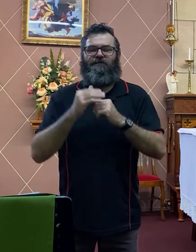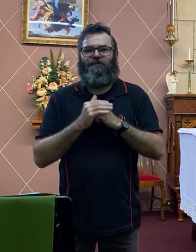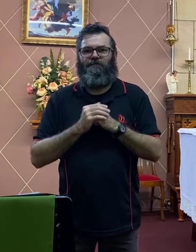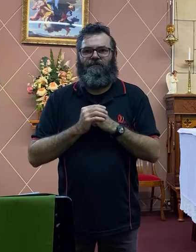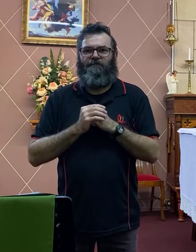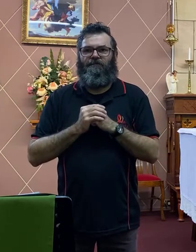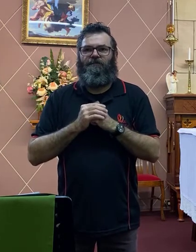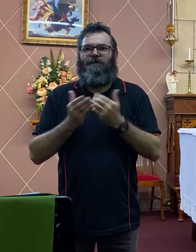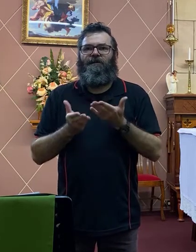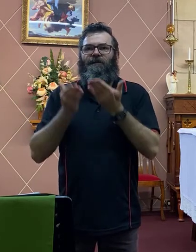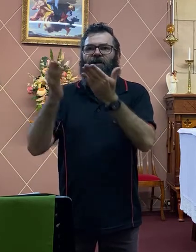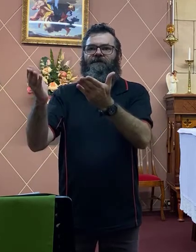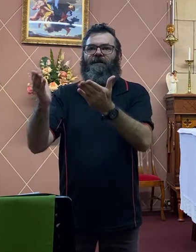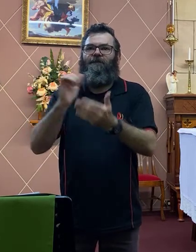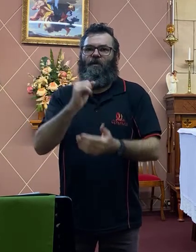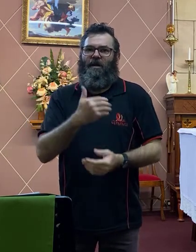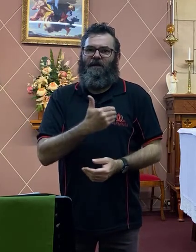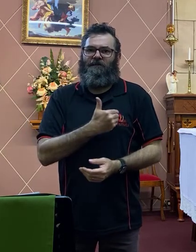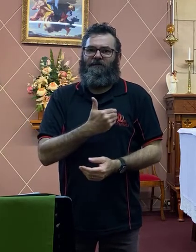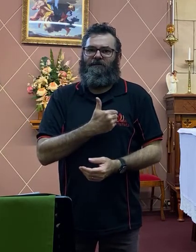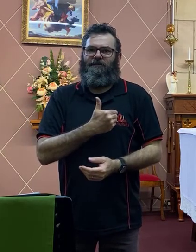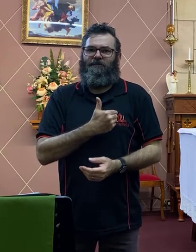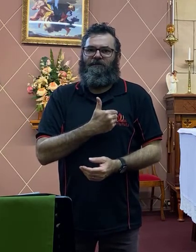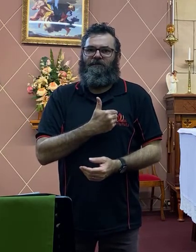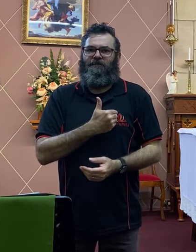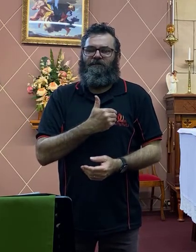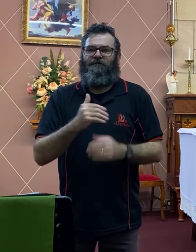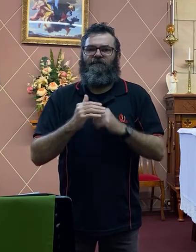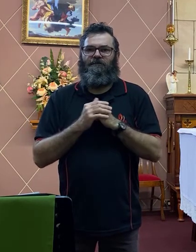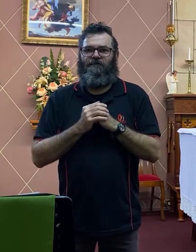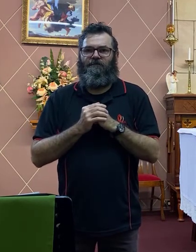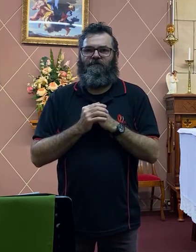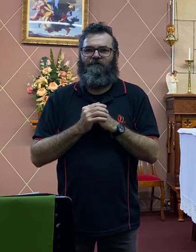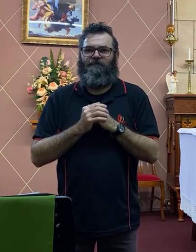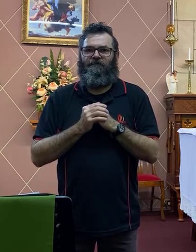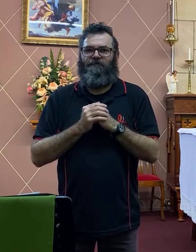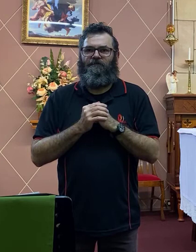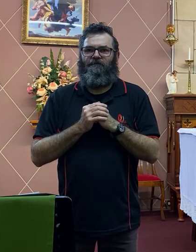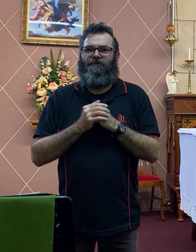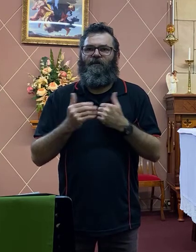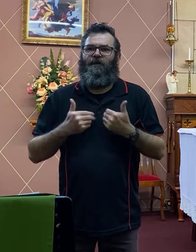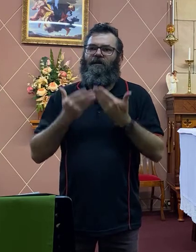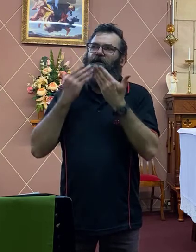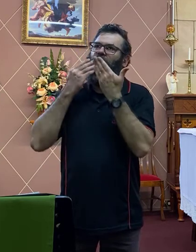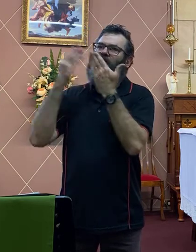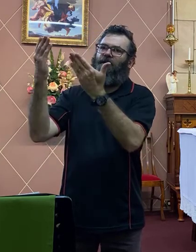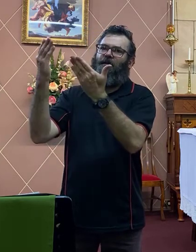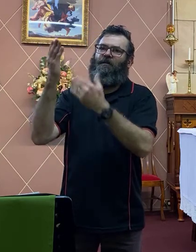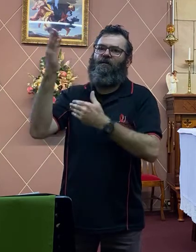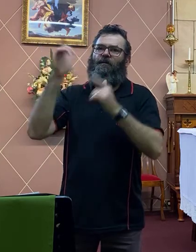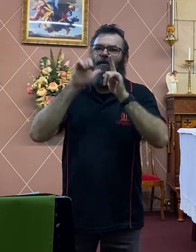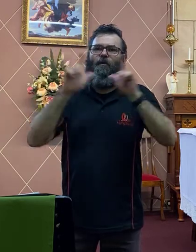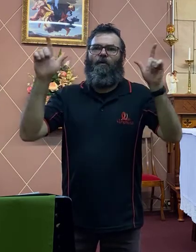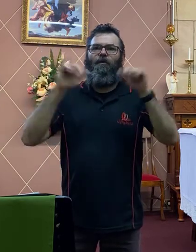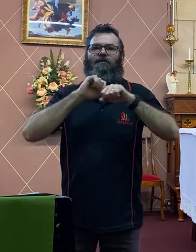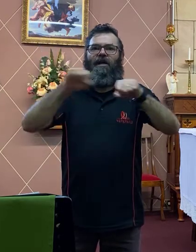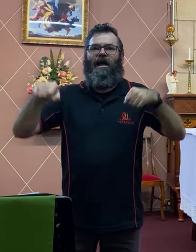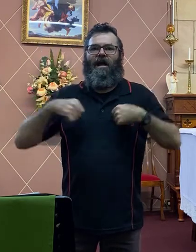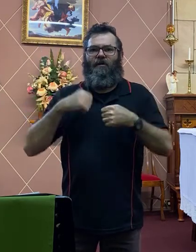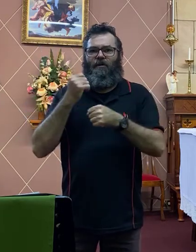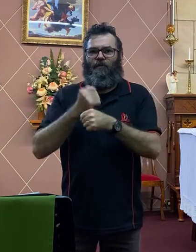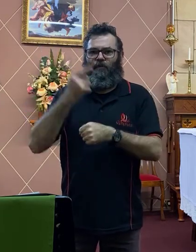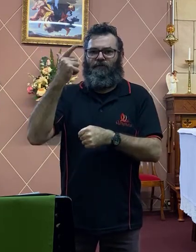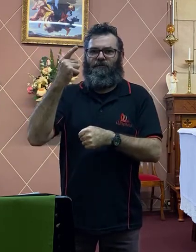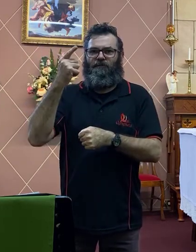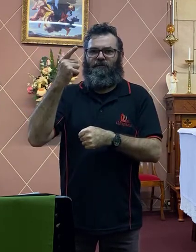Lift up your hearts. We lift our hearts to the Lord. Let us give thanks to the Lord our God.